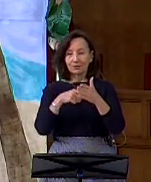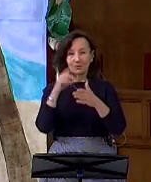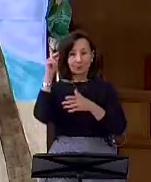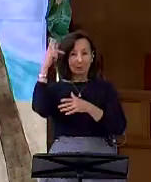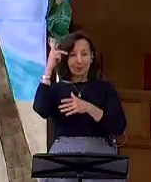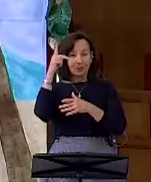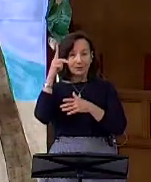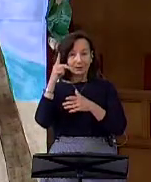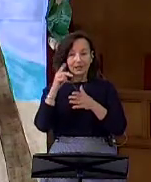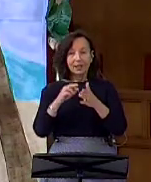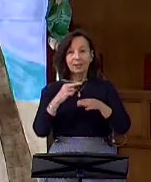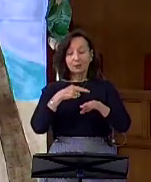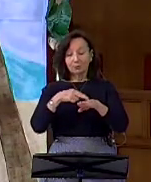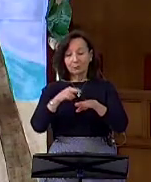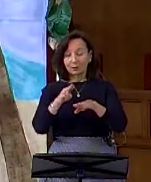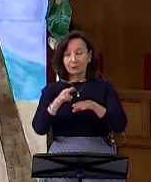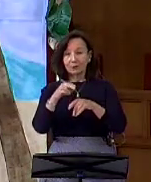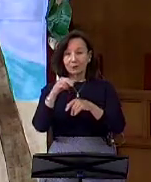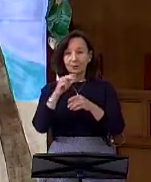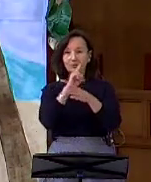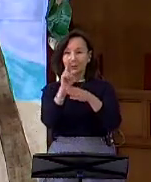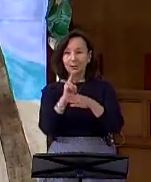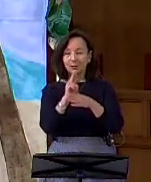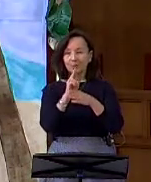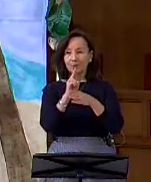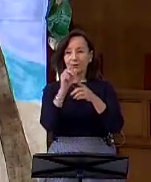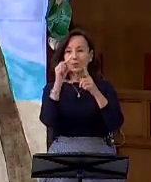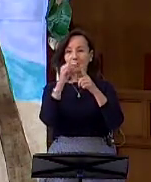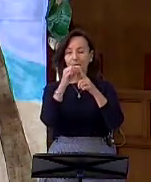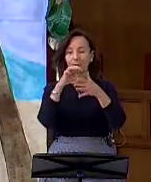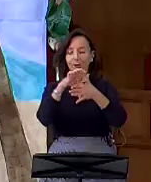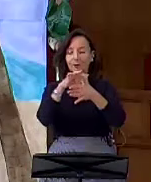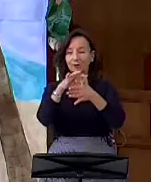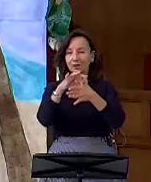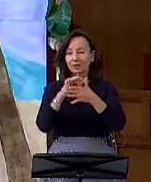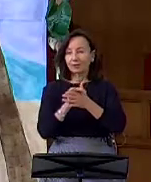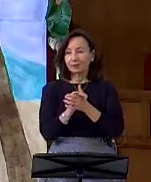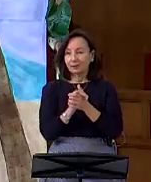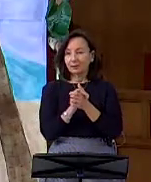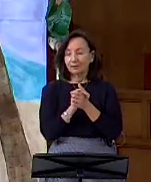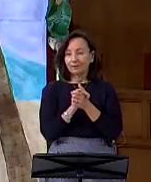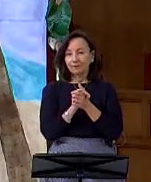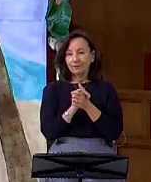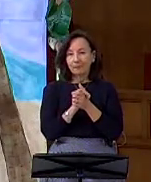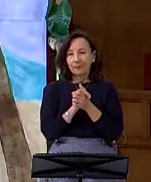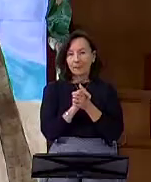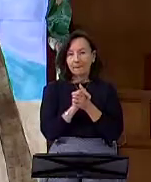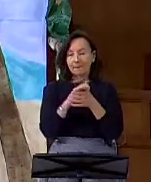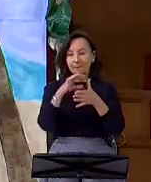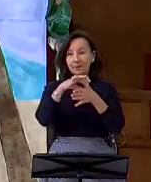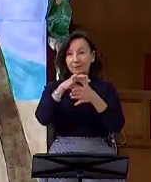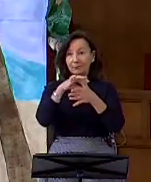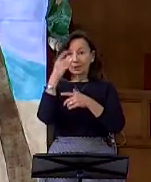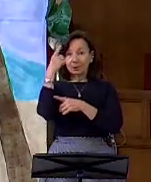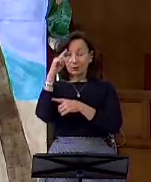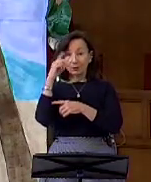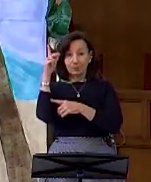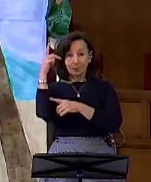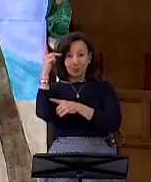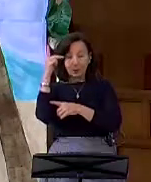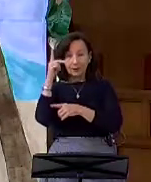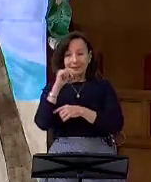to when he uses the word flesh. The flesh for Paul is